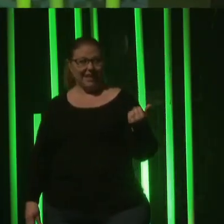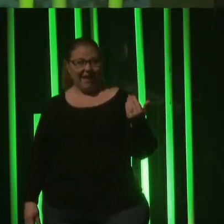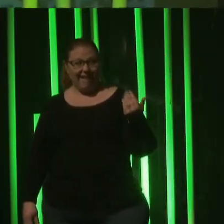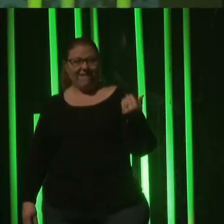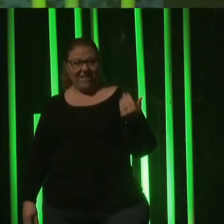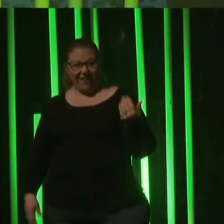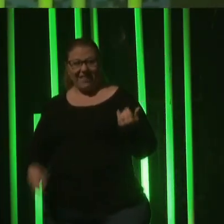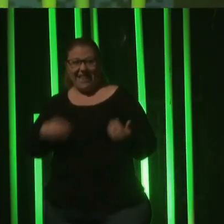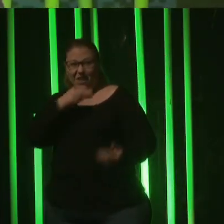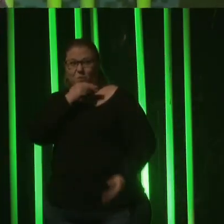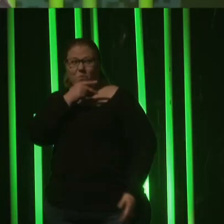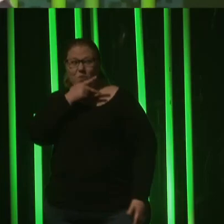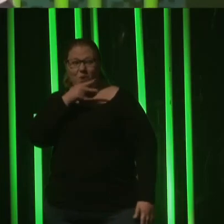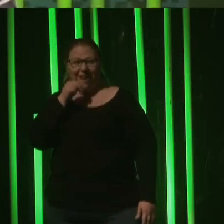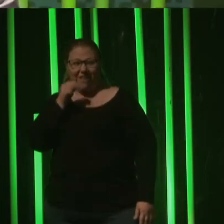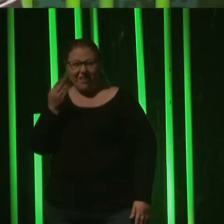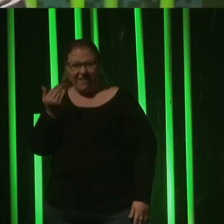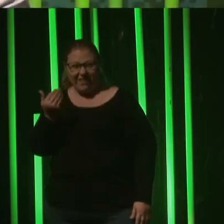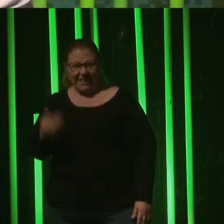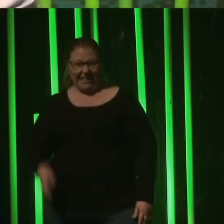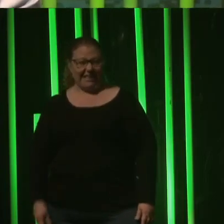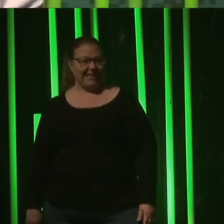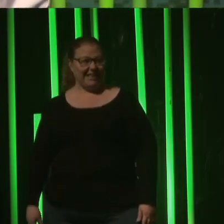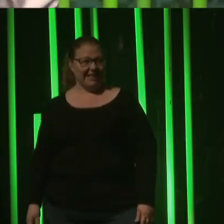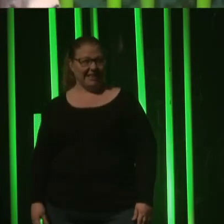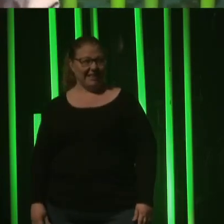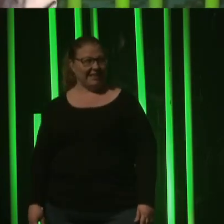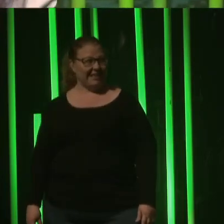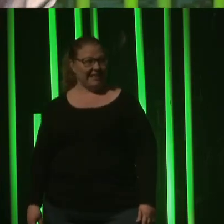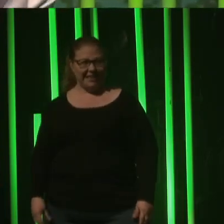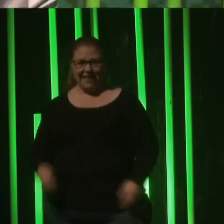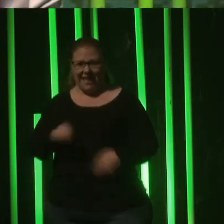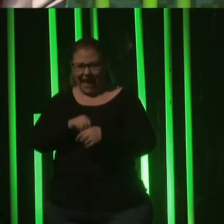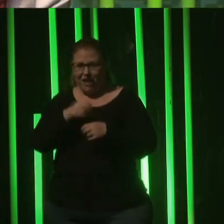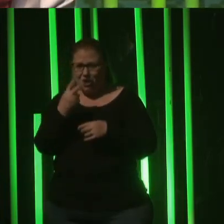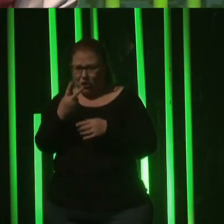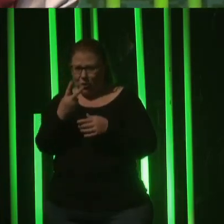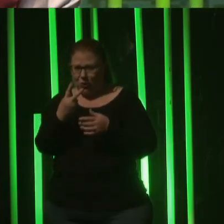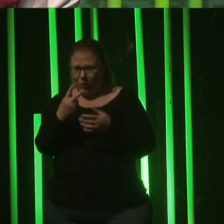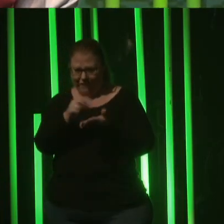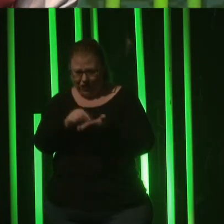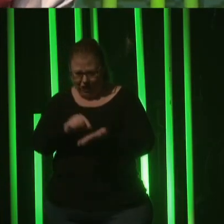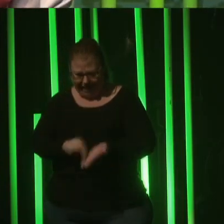15 pronouns in two verses.